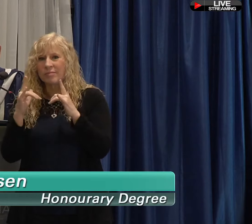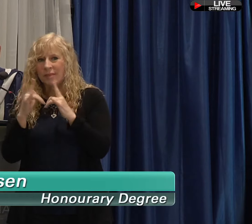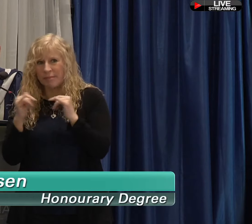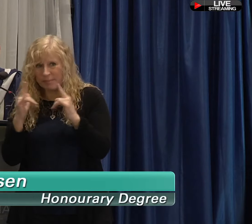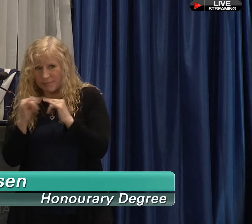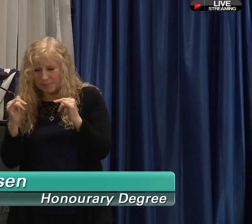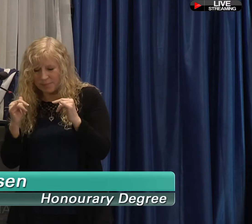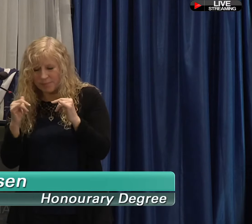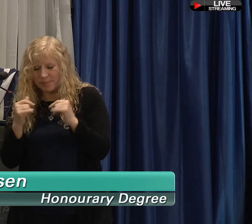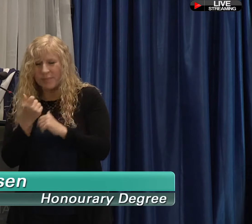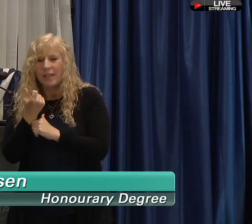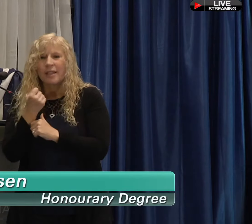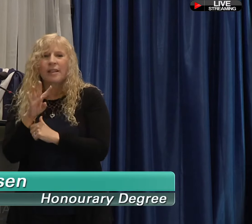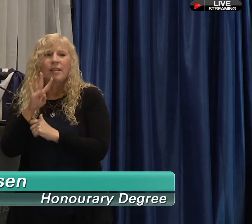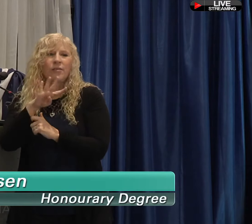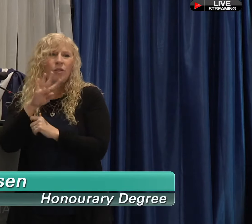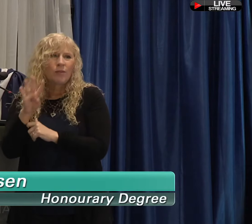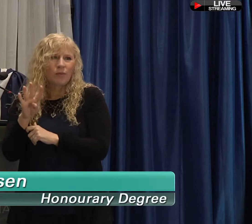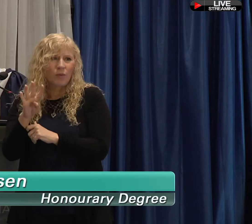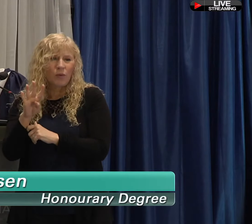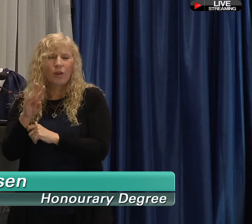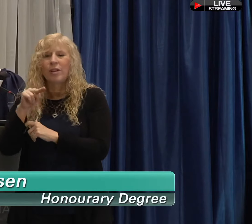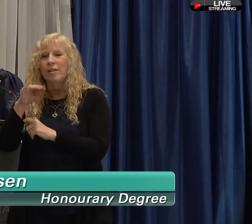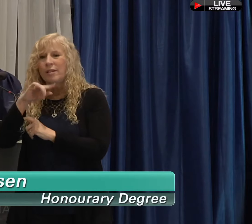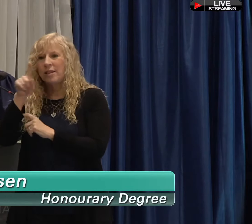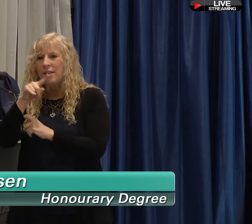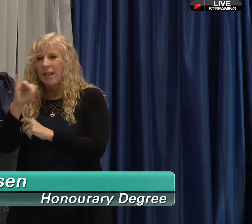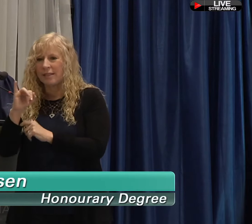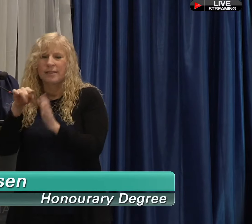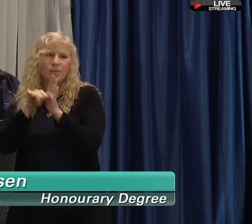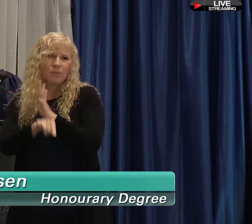1944, where the Nazis murdered him.